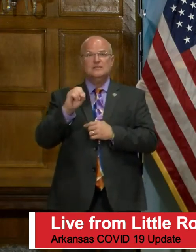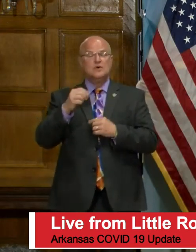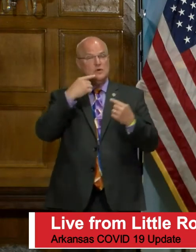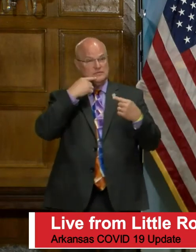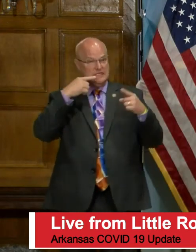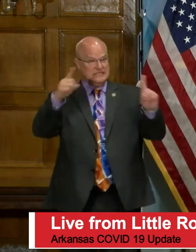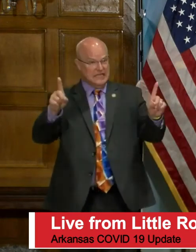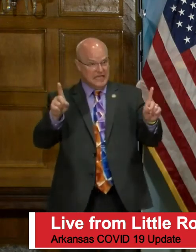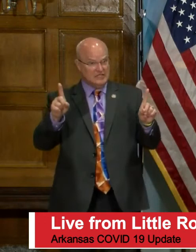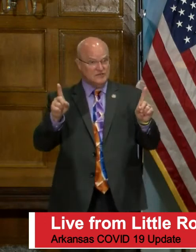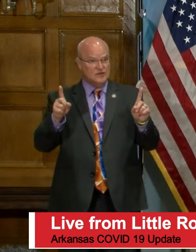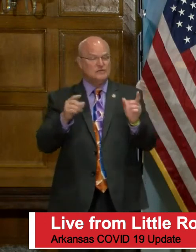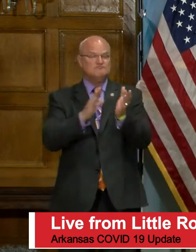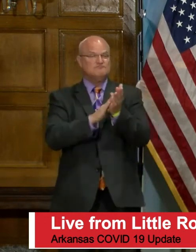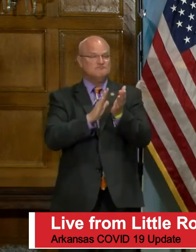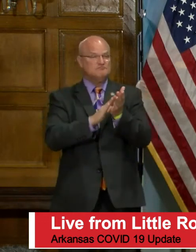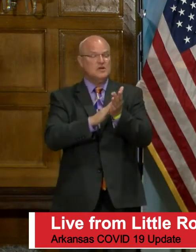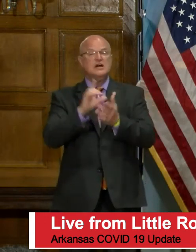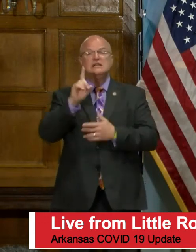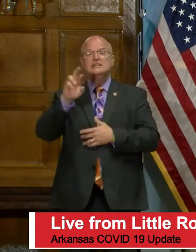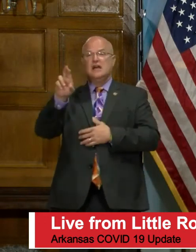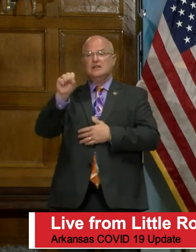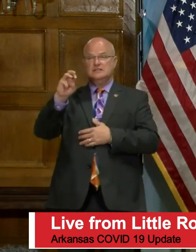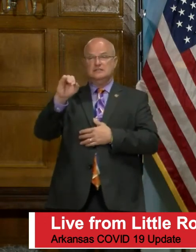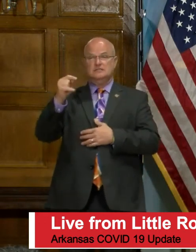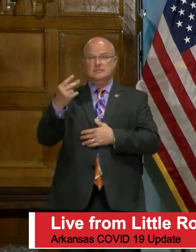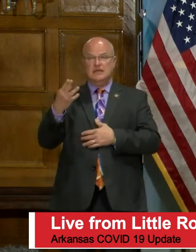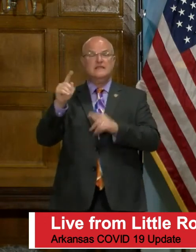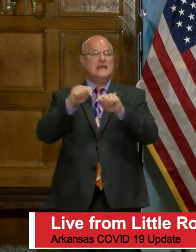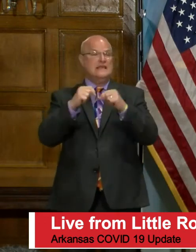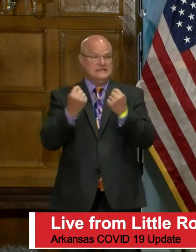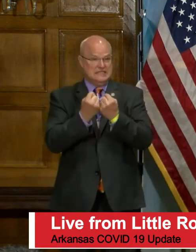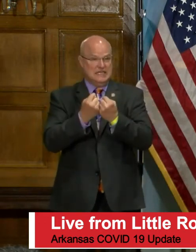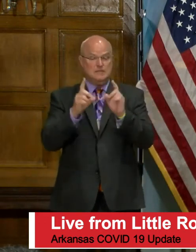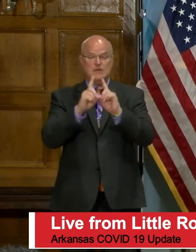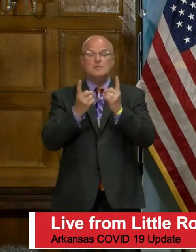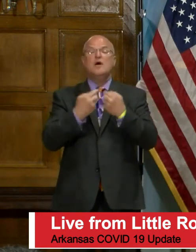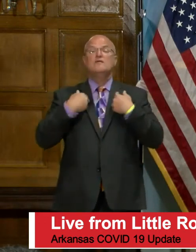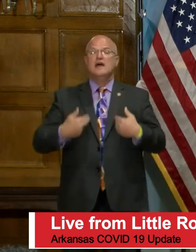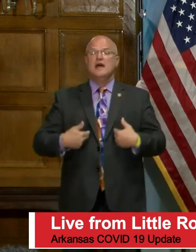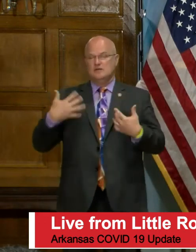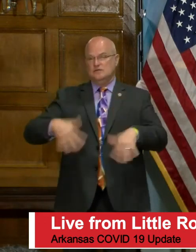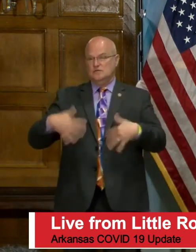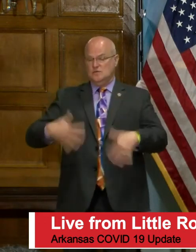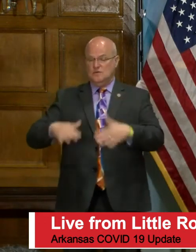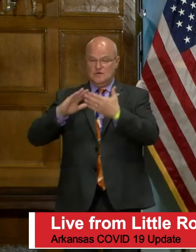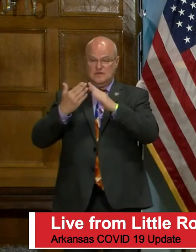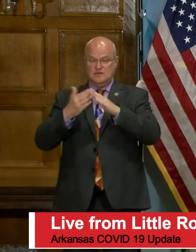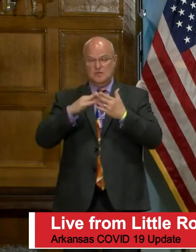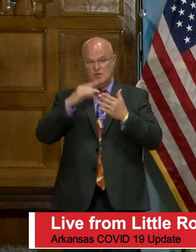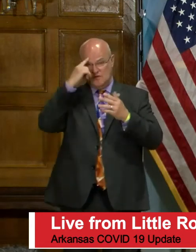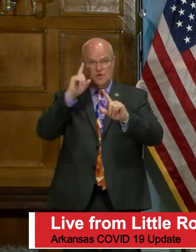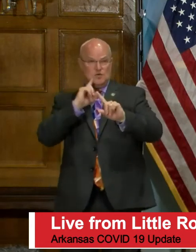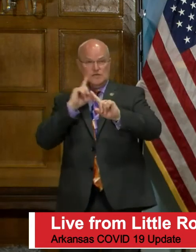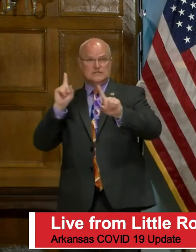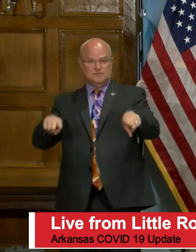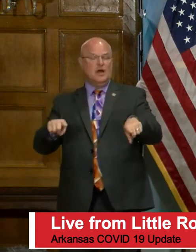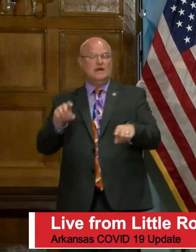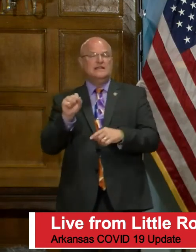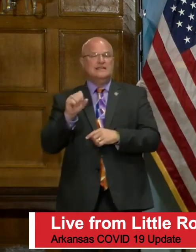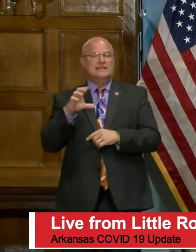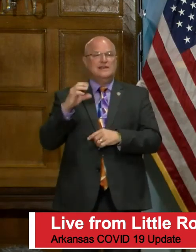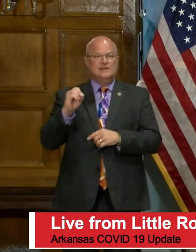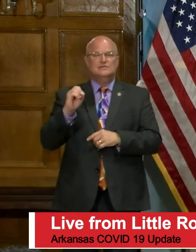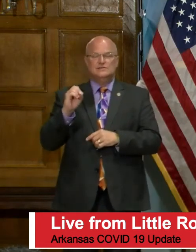very successful. I want to applaud Dr. Smith and his team, the Department of Health, and the community for responding